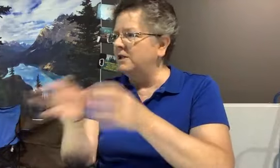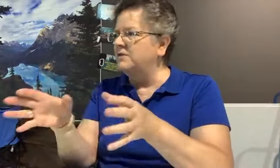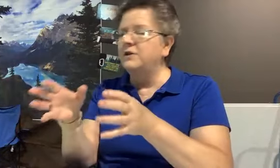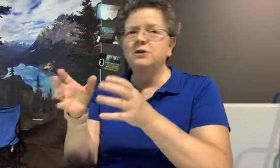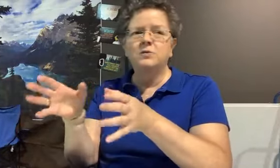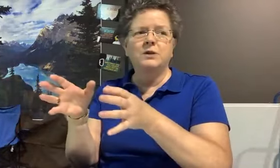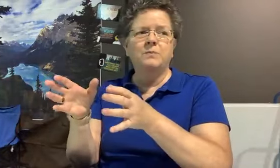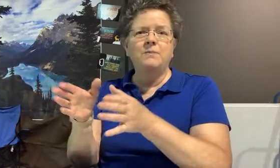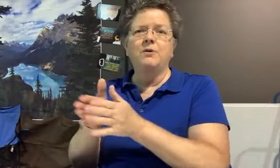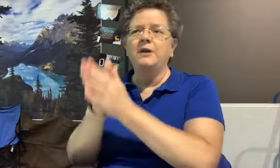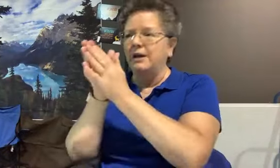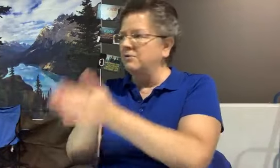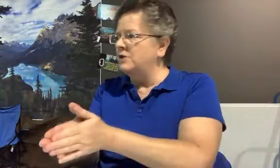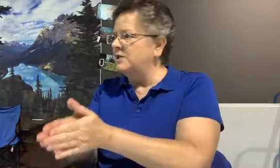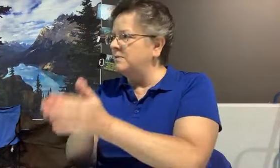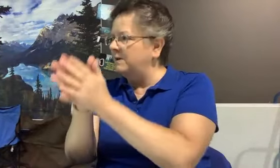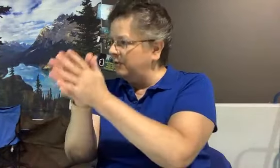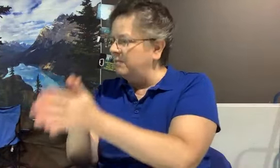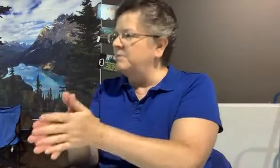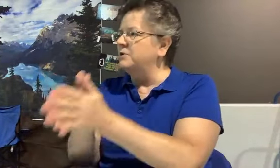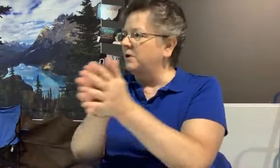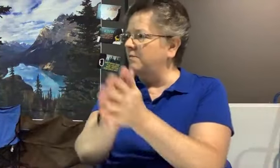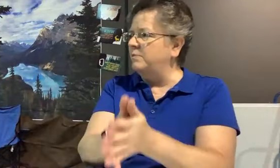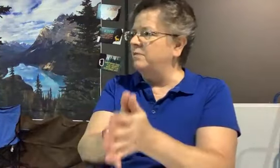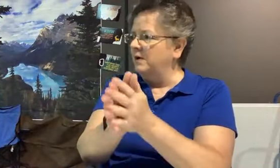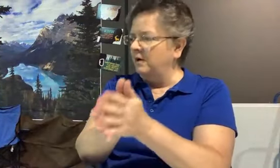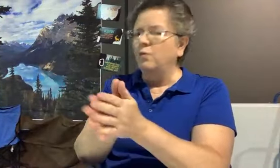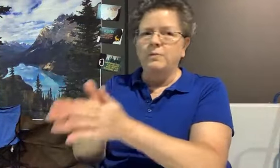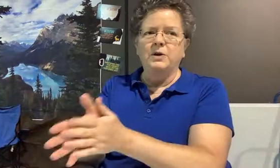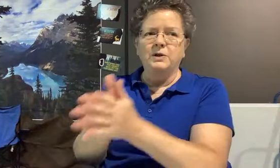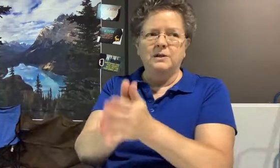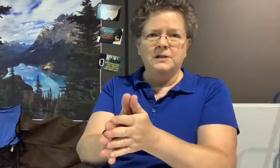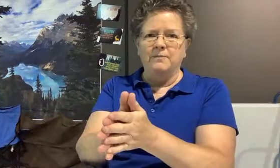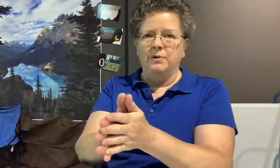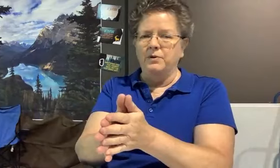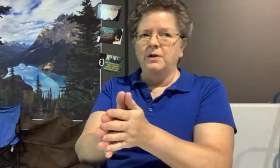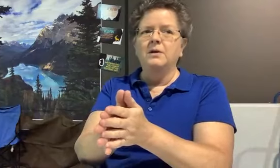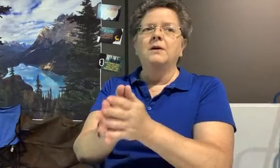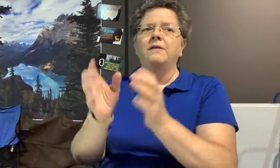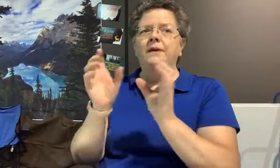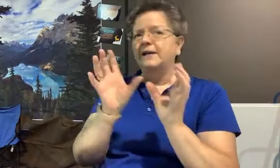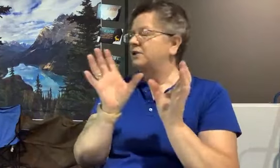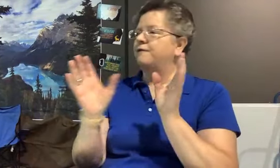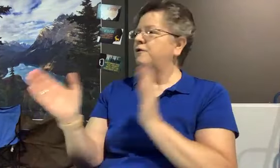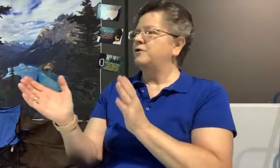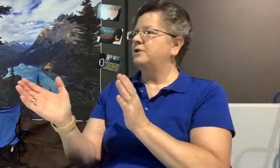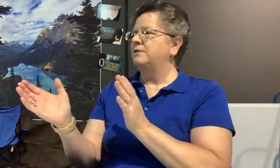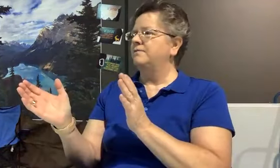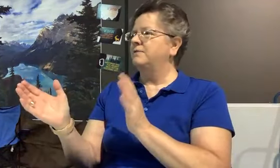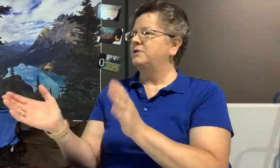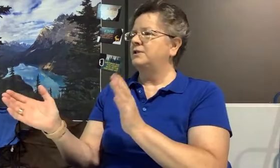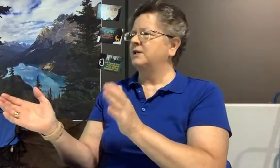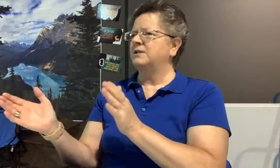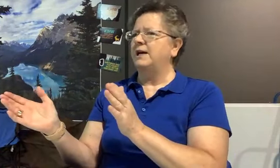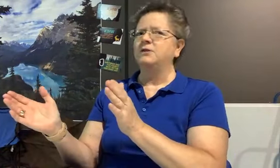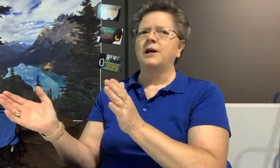these visions with the people. They energize the people start rebuilding the temple. That's the first 6 to 8